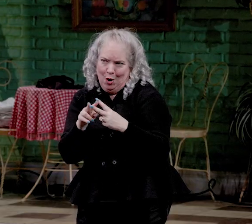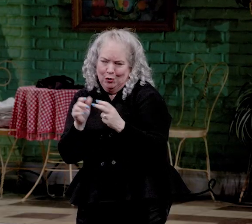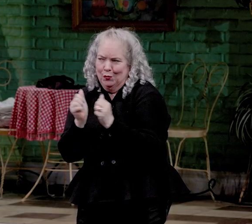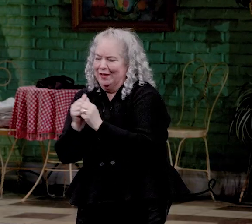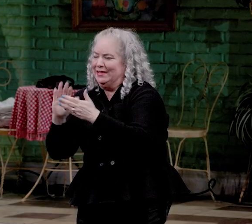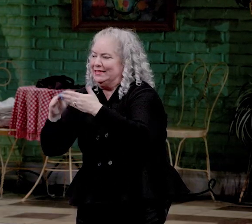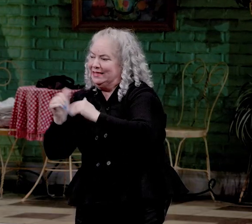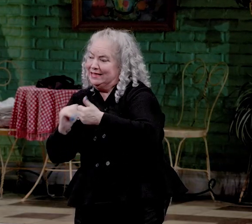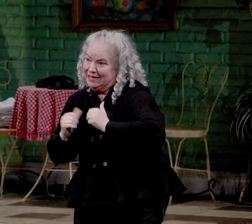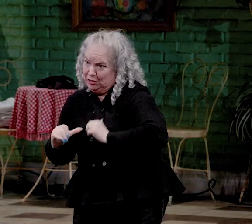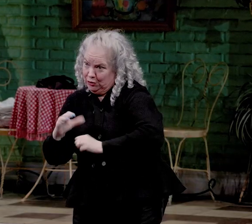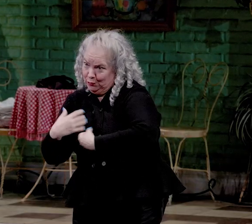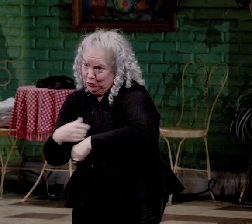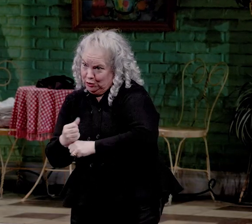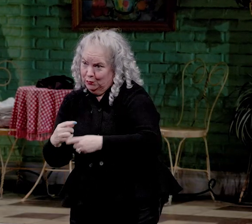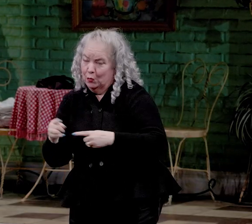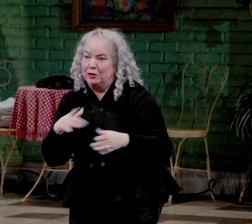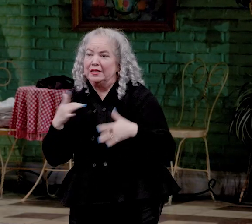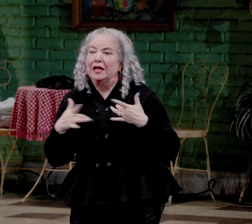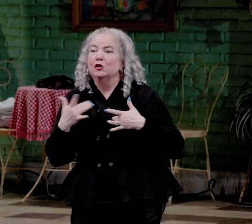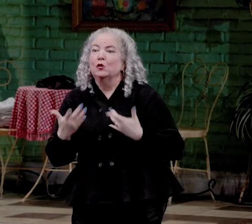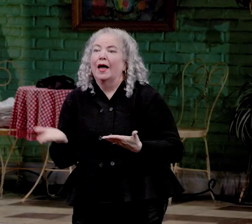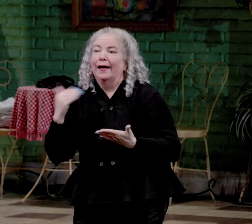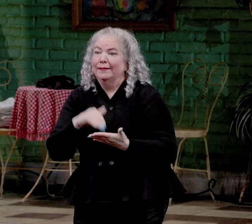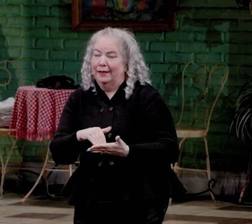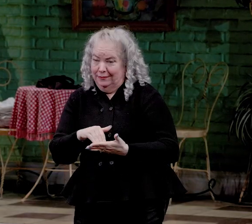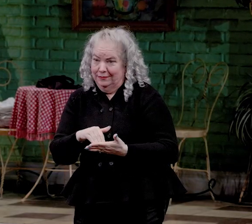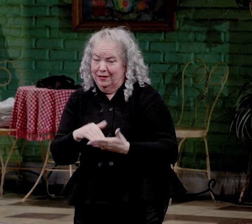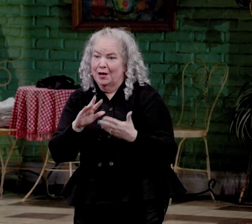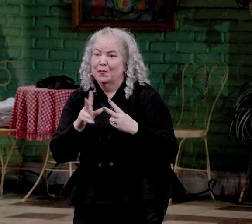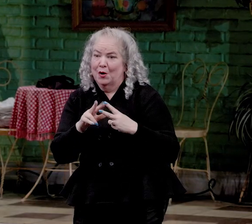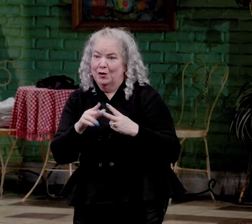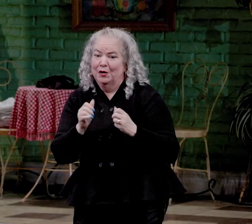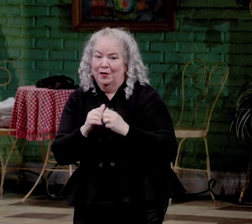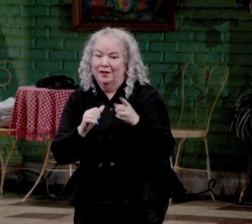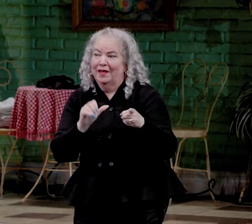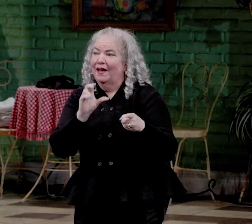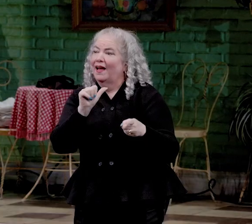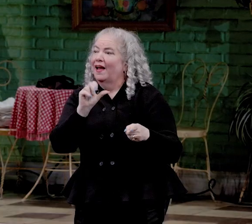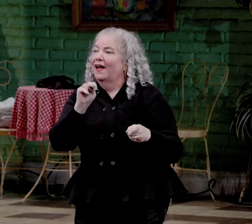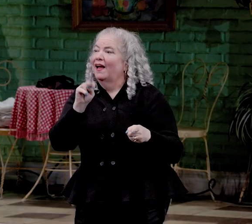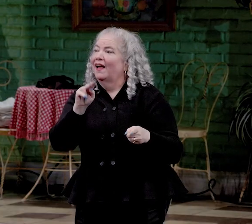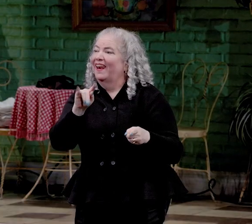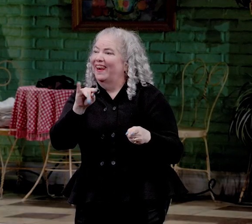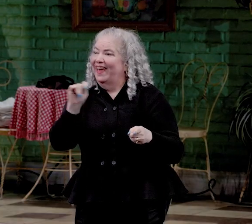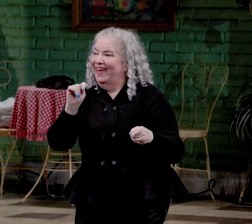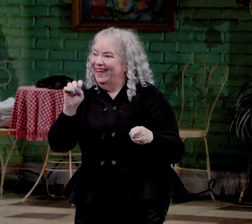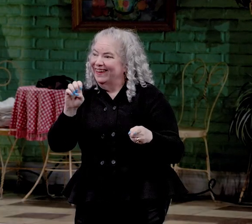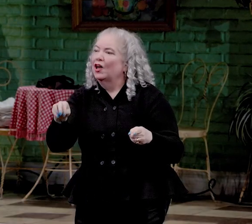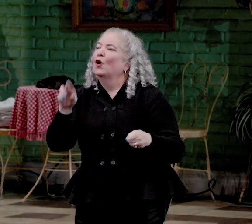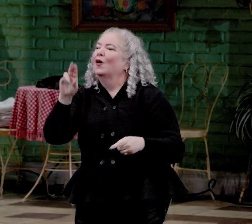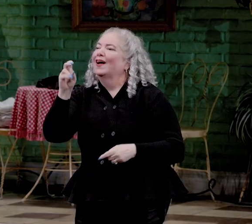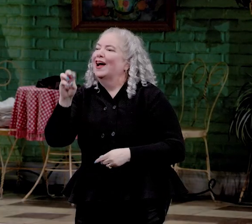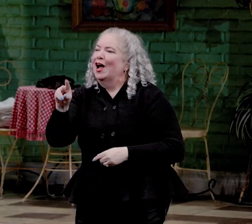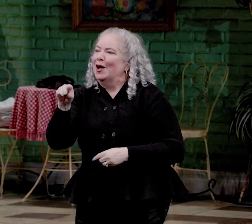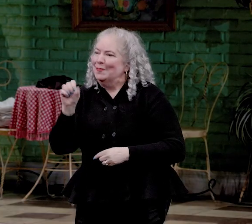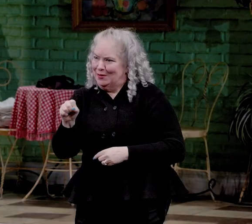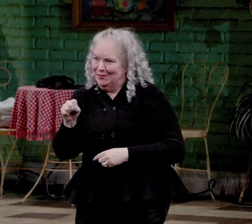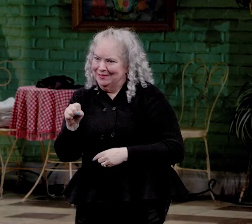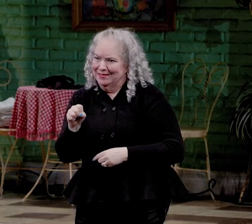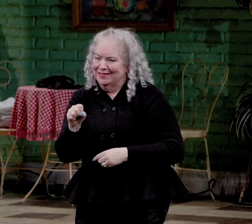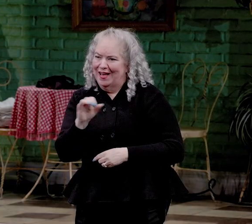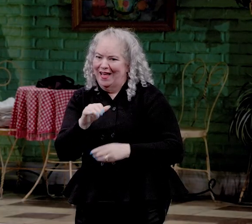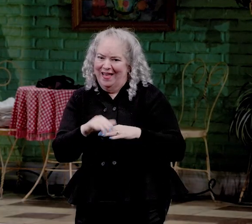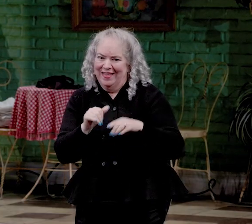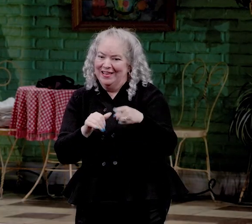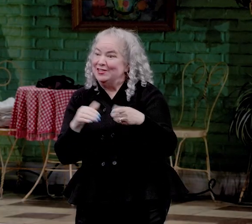with City Theater on the production, we're delighted to be once again partnering locally with Annette Ramos here in Rochester on Laughs in Spanish.